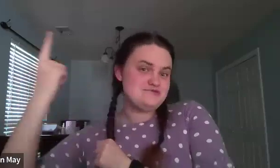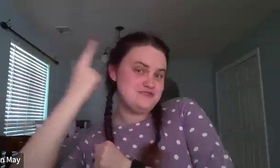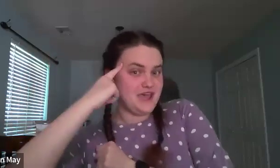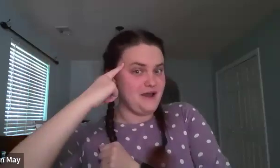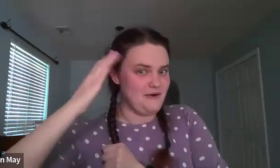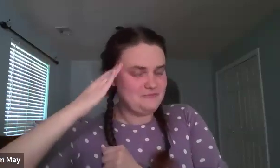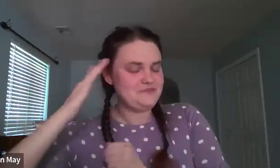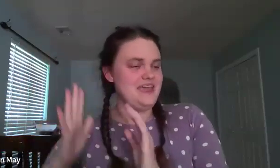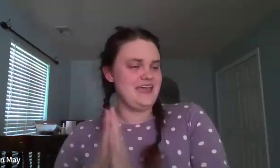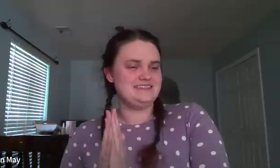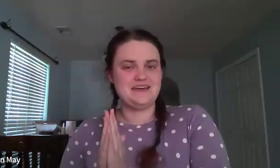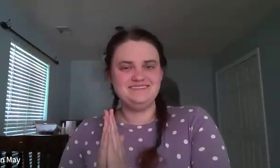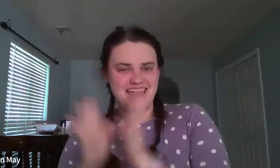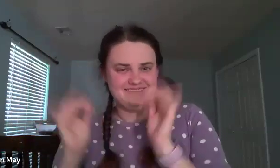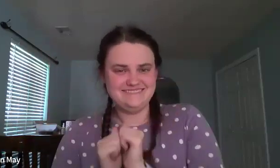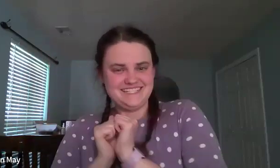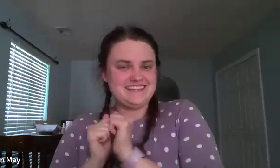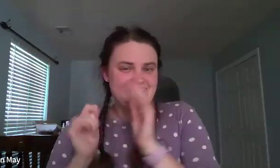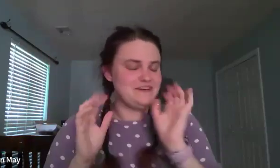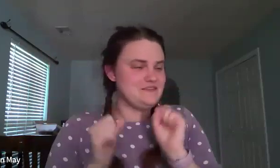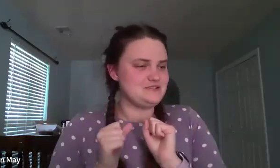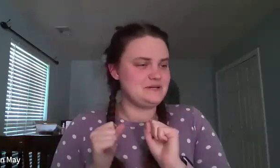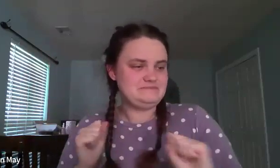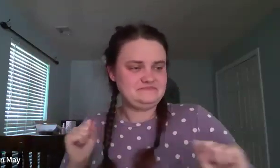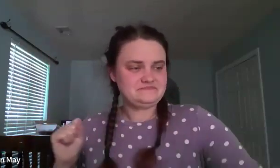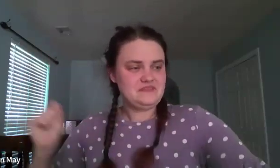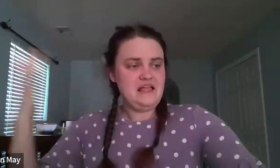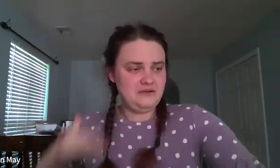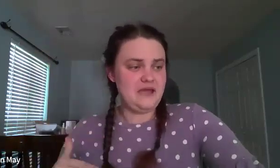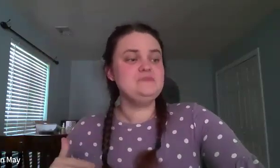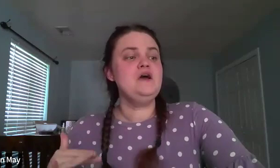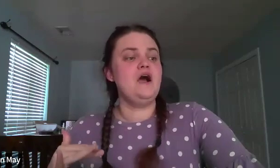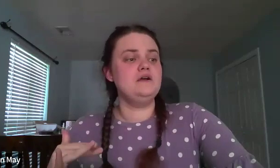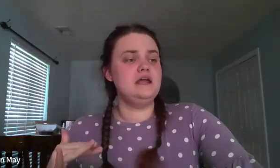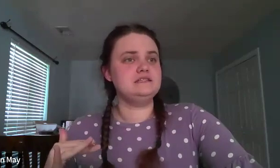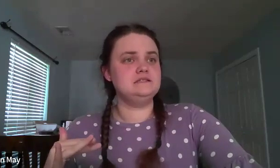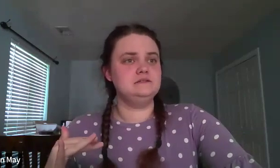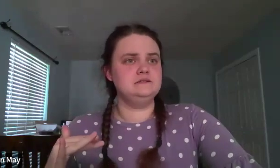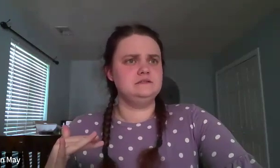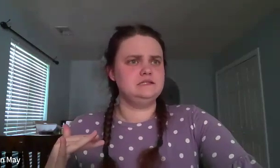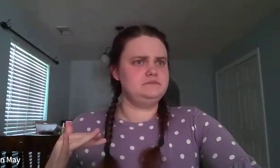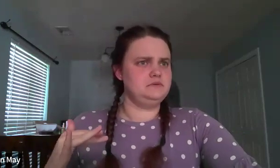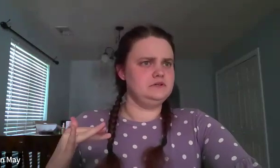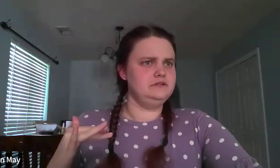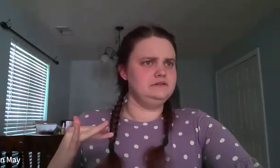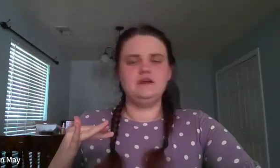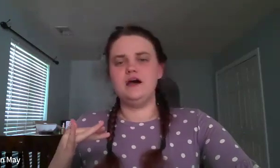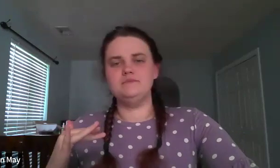you know? And so, yeah, that's just a like fun little story. Okay, our next sport.